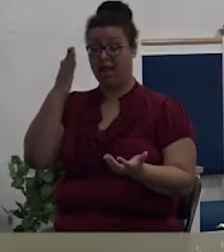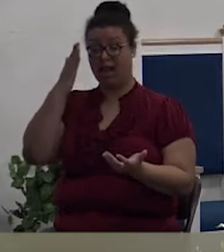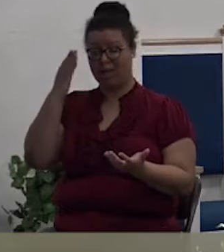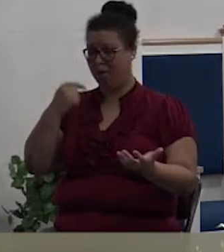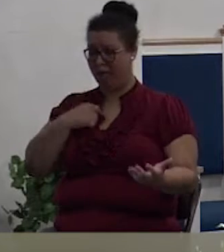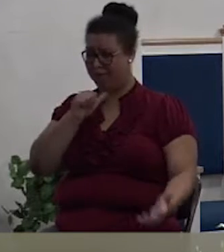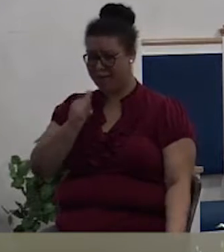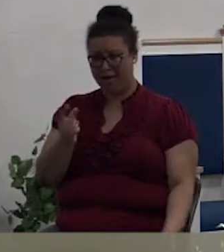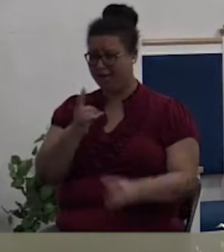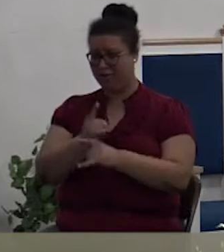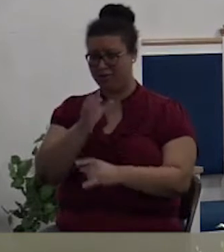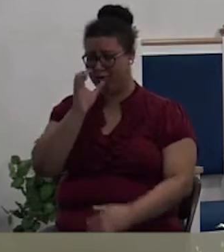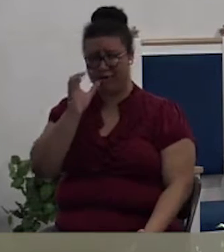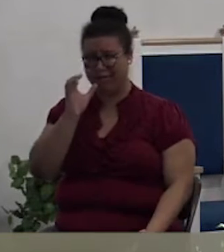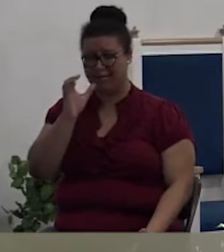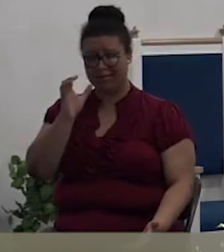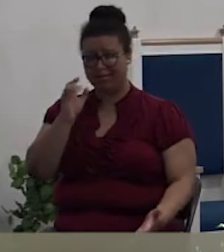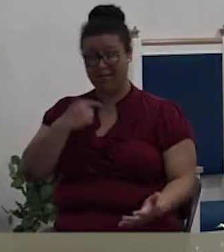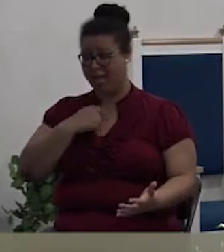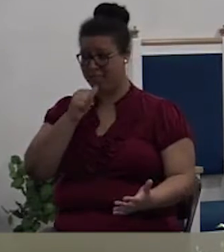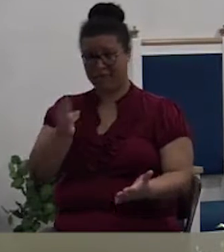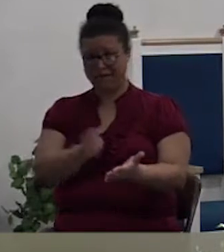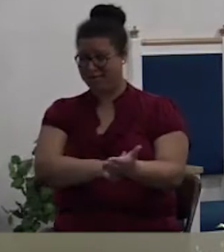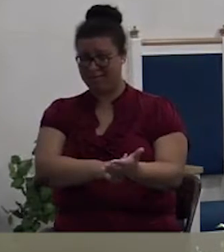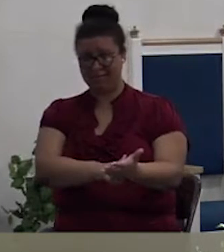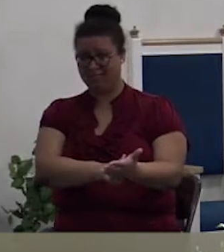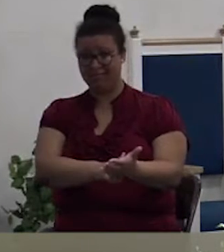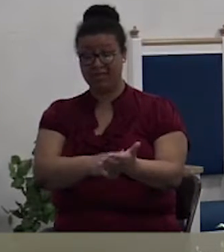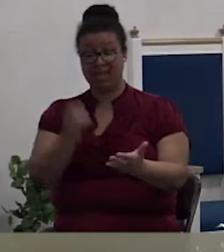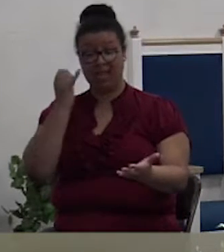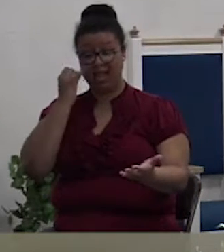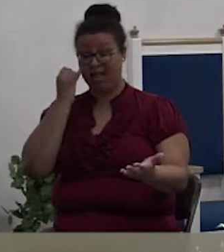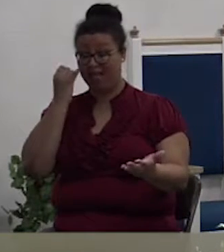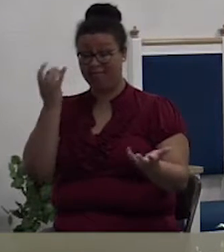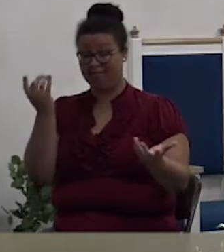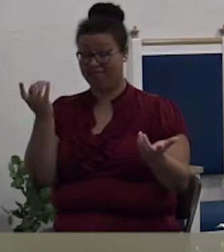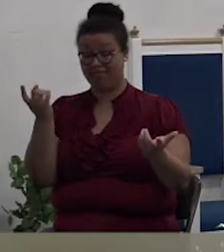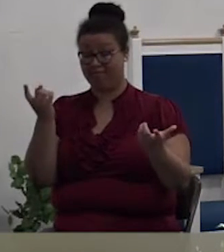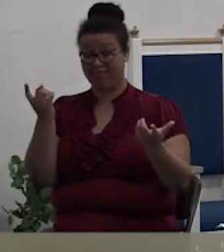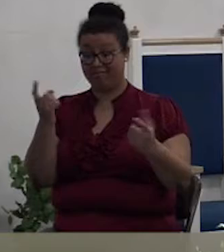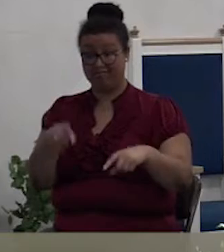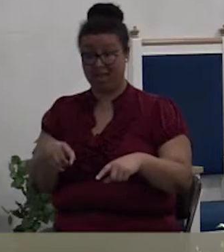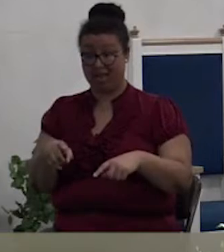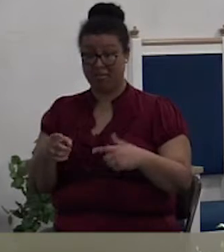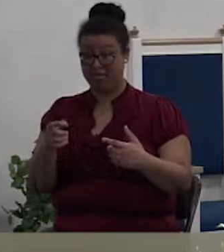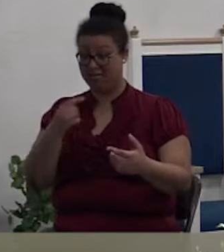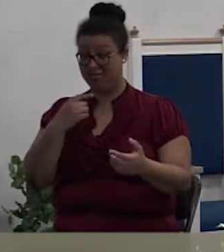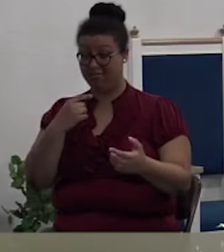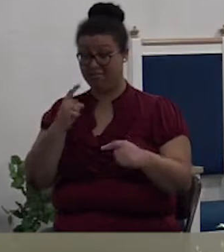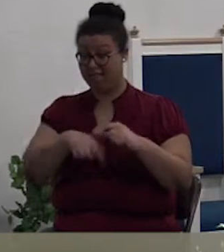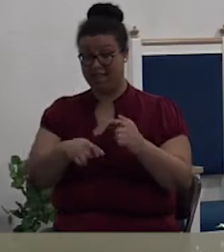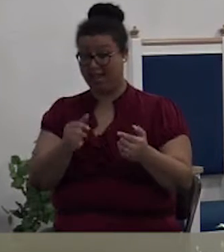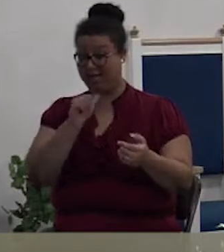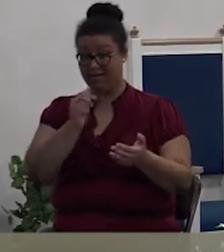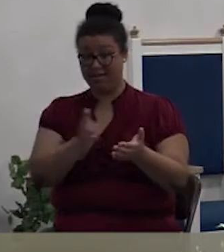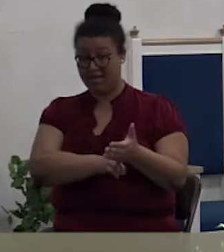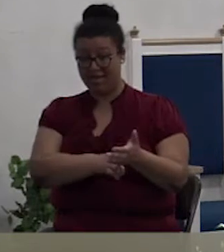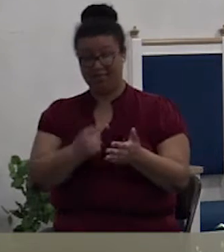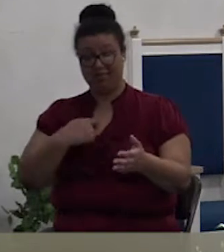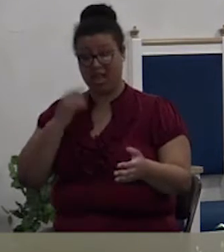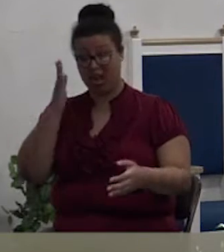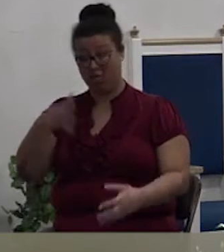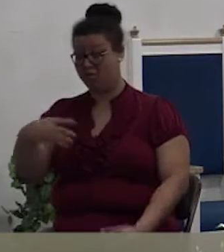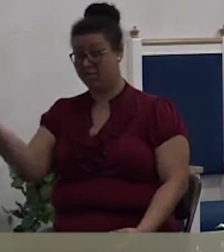going to drink, so I'm not going to sign it. And if it comes down to it, I said, I'll just dismiss myself, punch out and go on